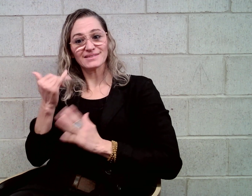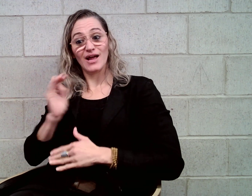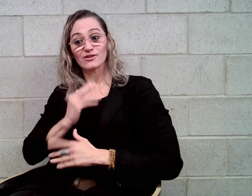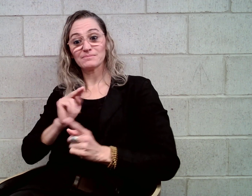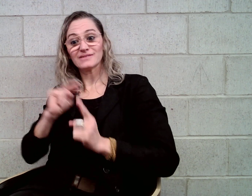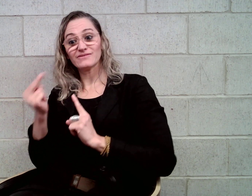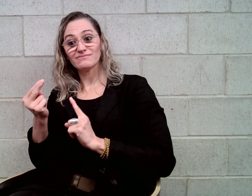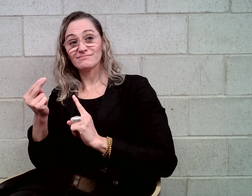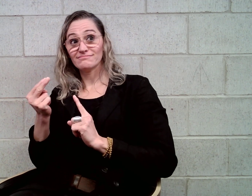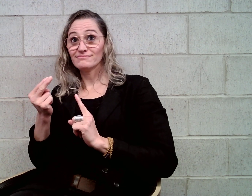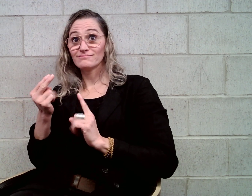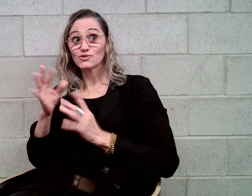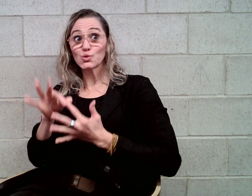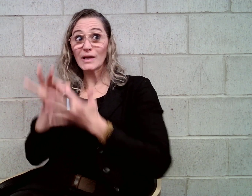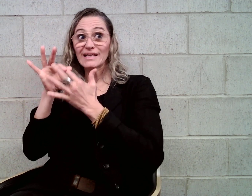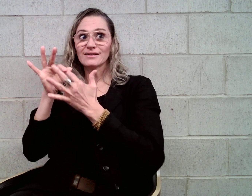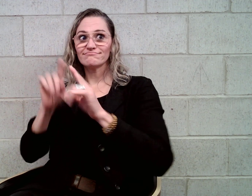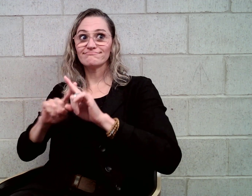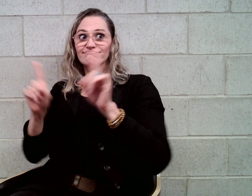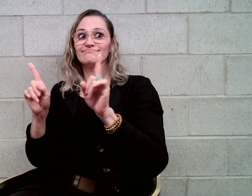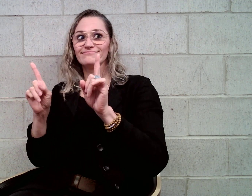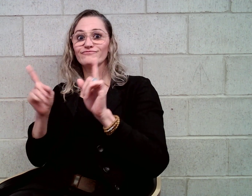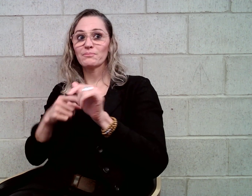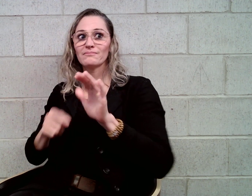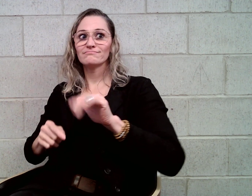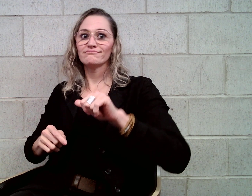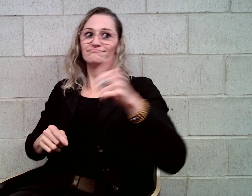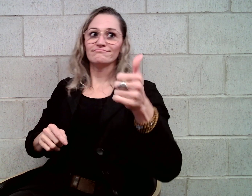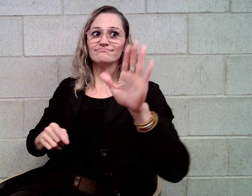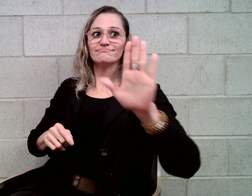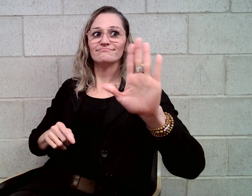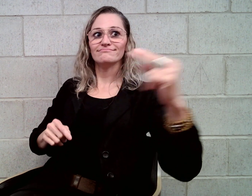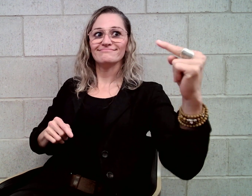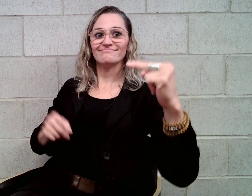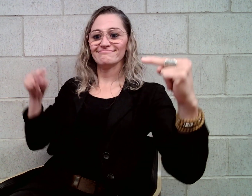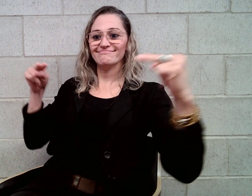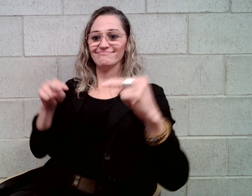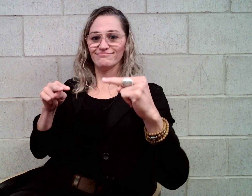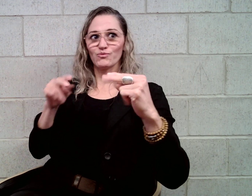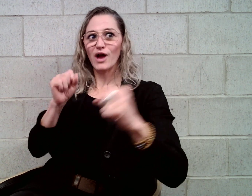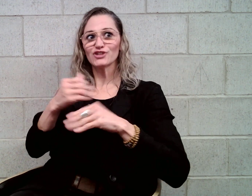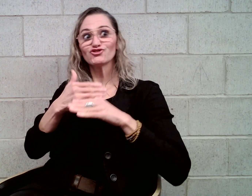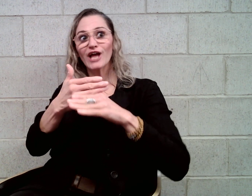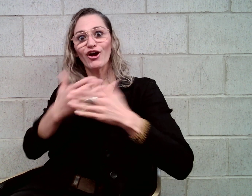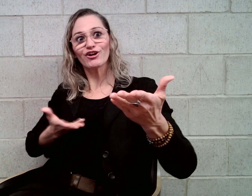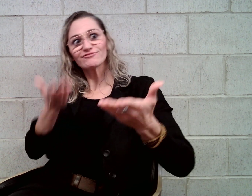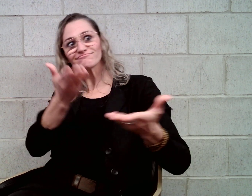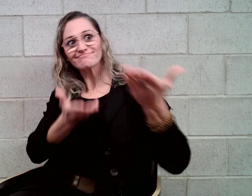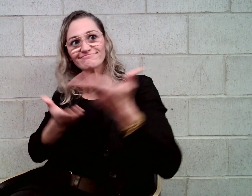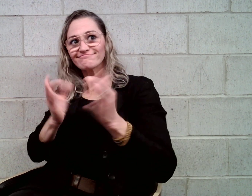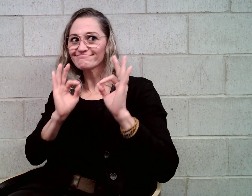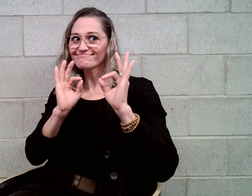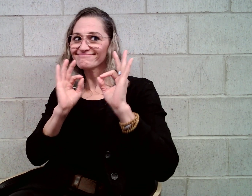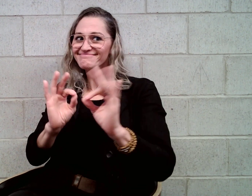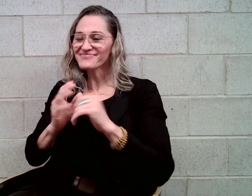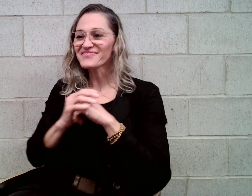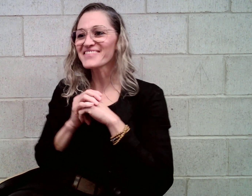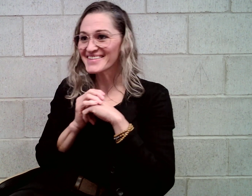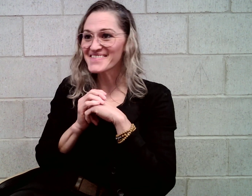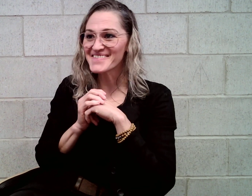deaf artist. I think that as deaf artists, our perspective is quite unique and different from that of hearing artists, and I always enjoy